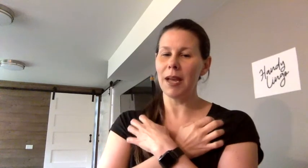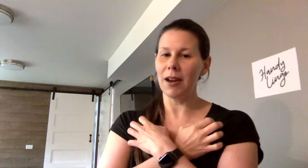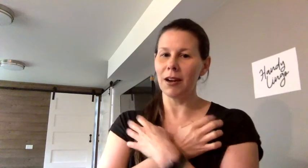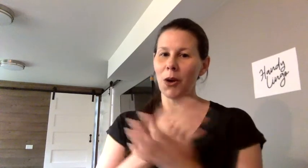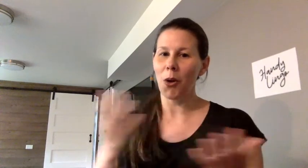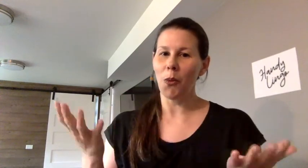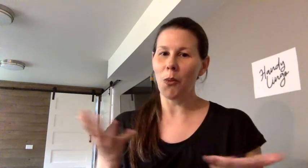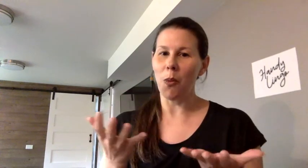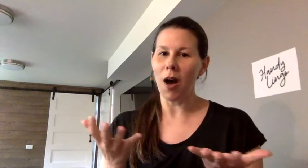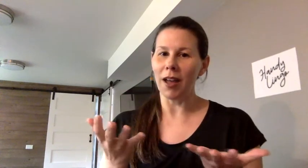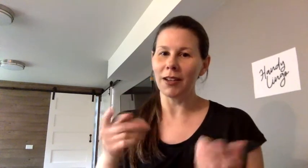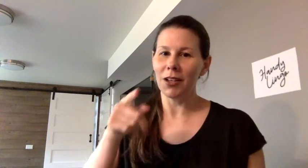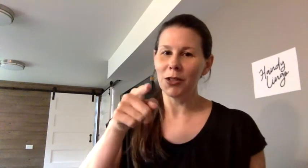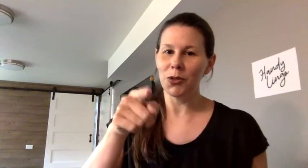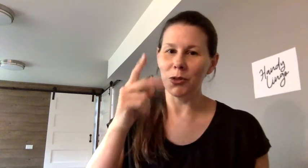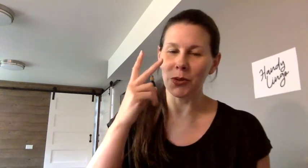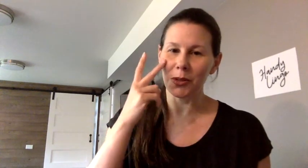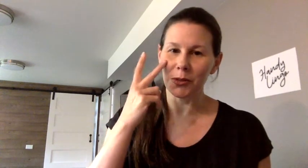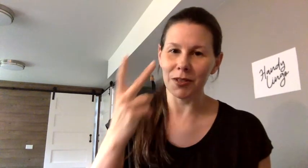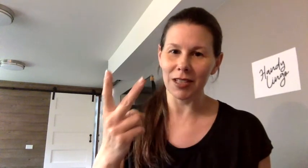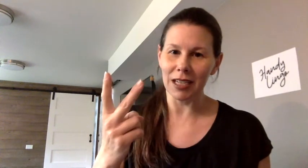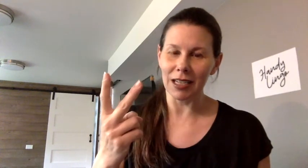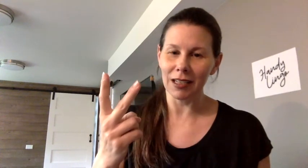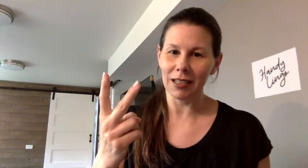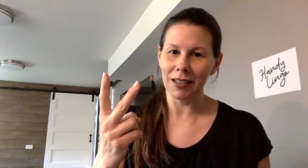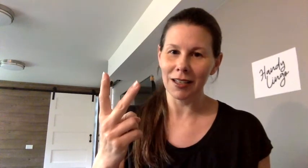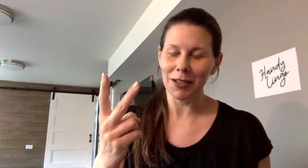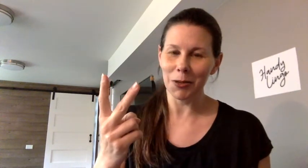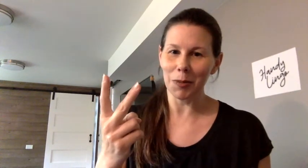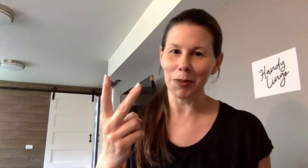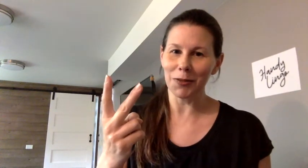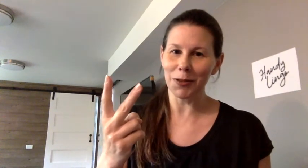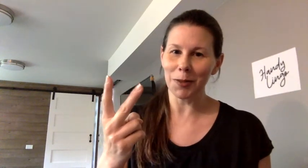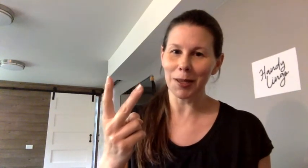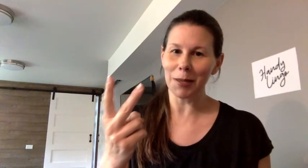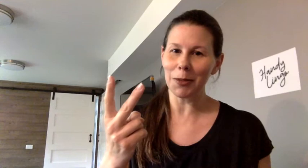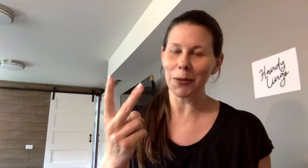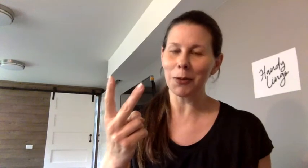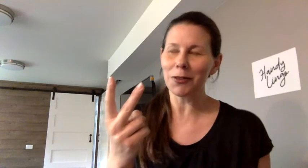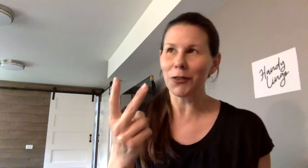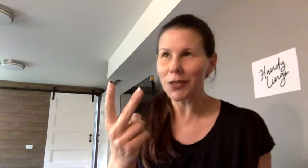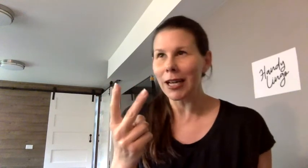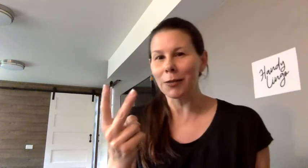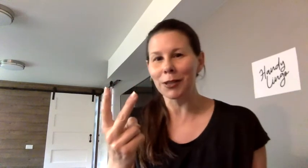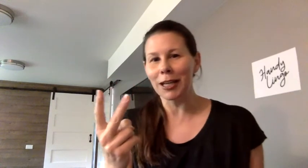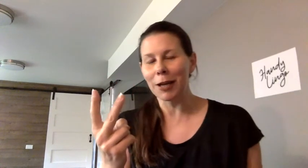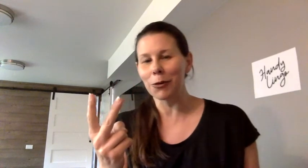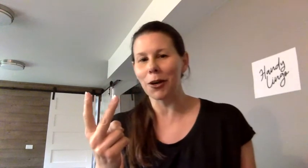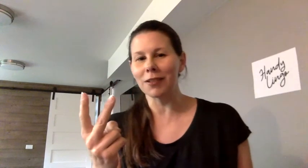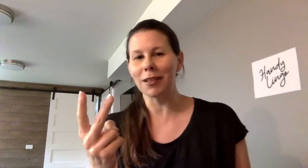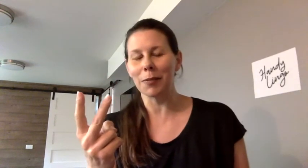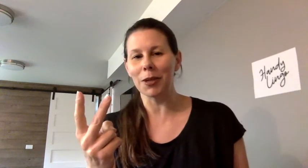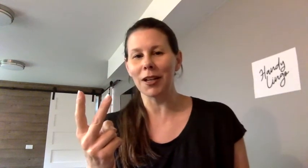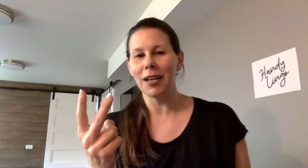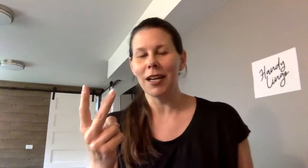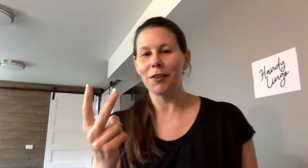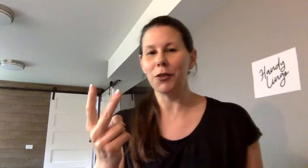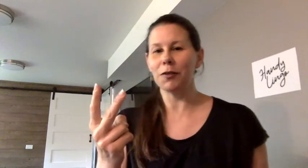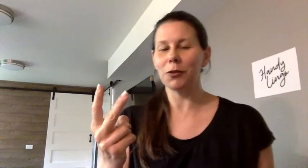bear. What do you see? Do you remember the first part of that book? What was the first animal they came across in that book? If you ever read